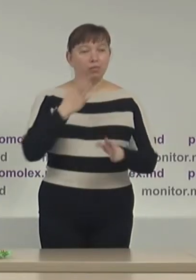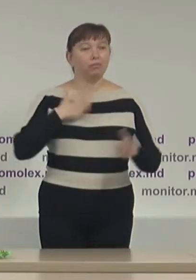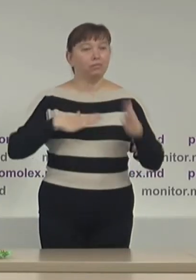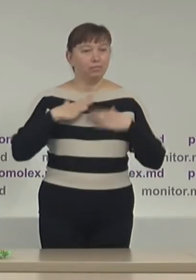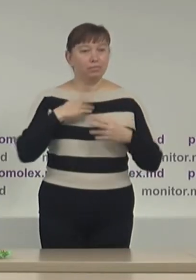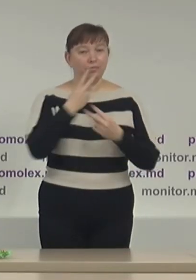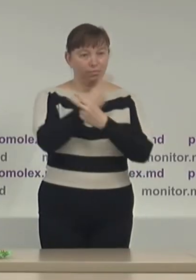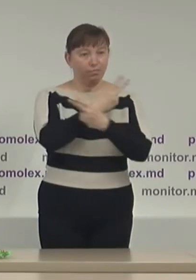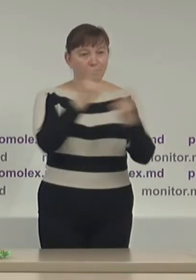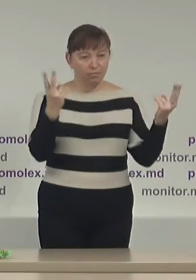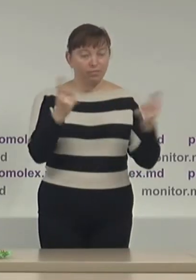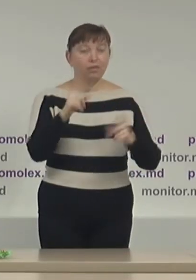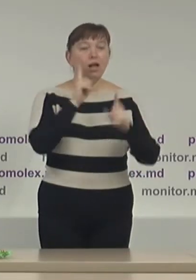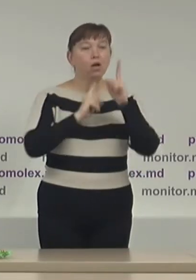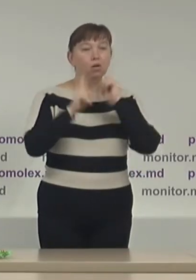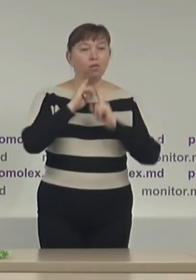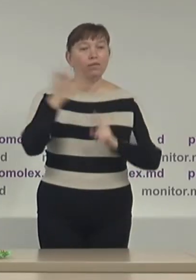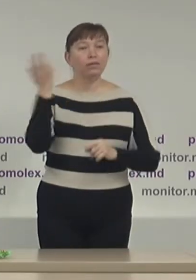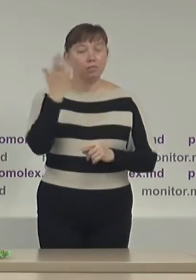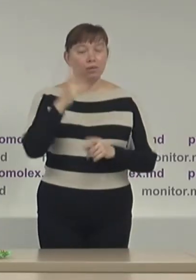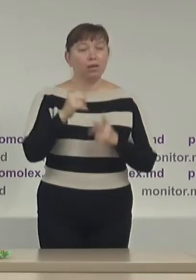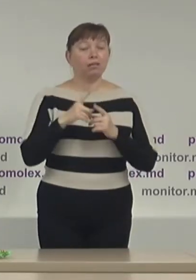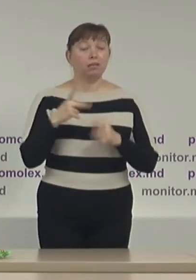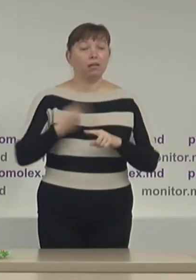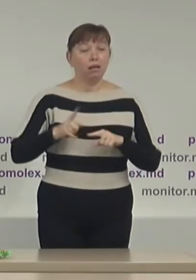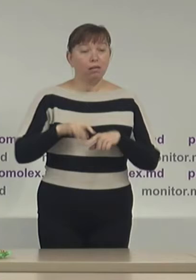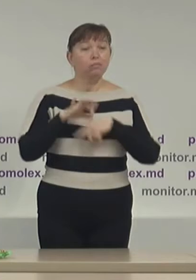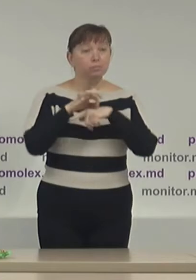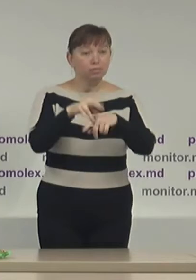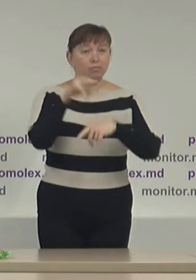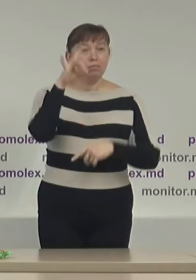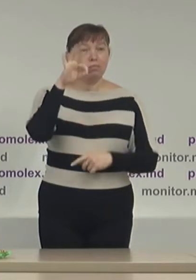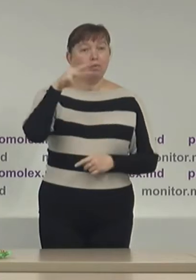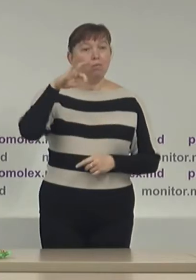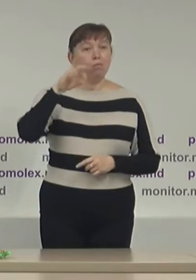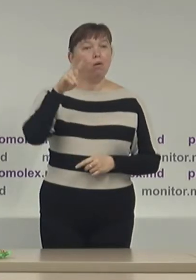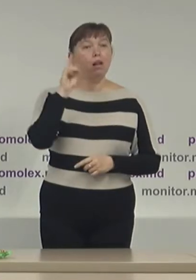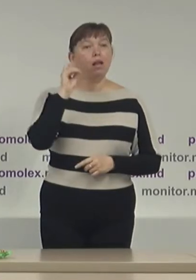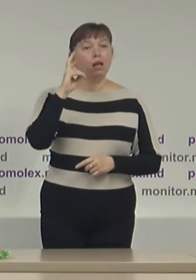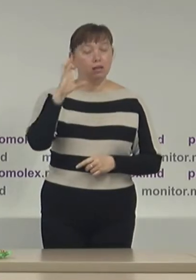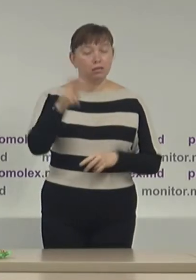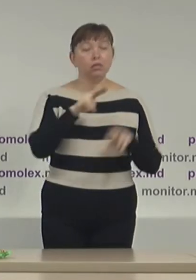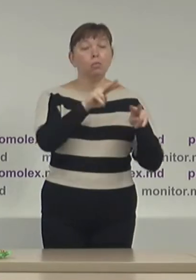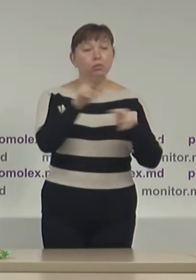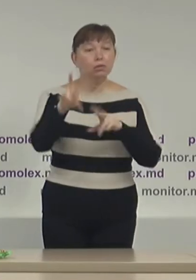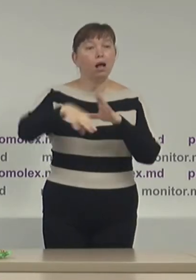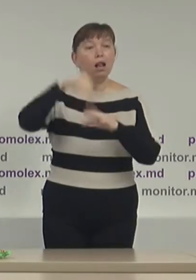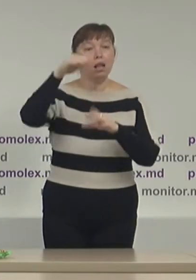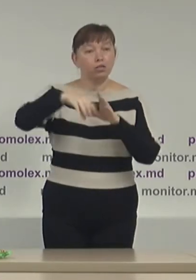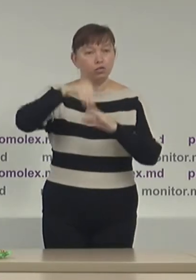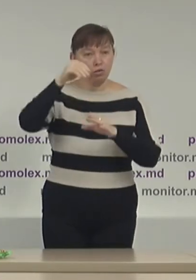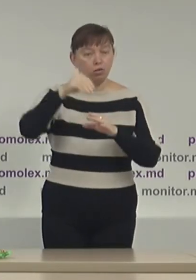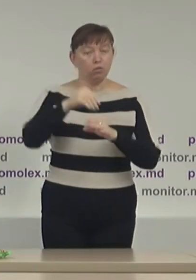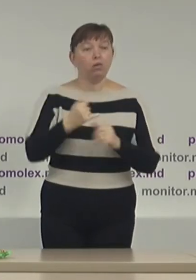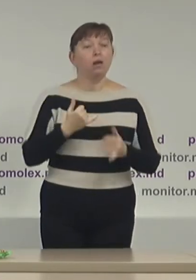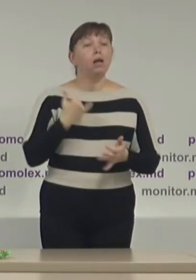First of all, I would like to welcome you to the press conference organized by Promo-LEX Mission,